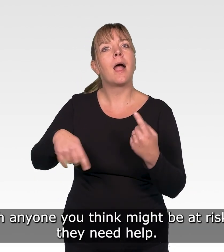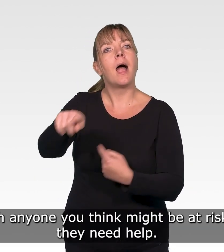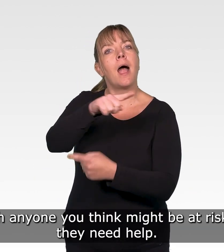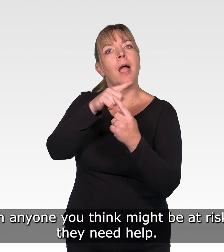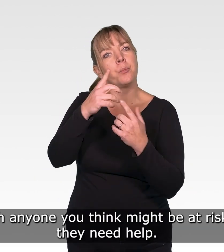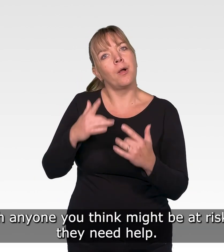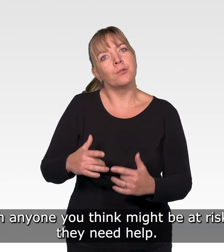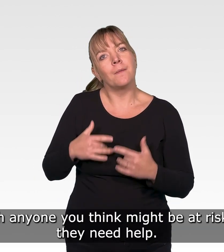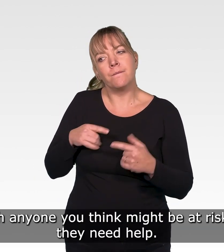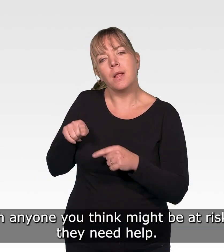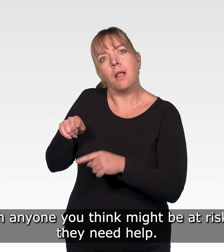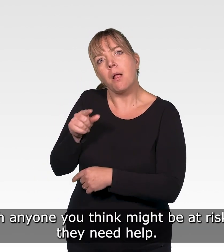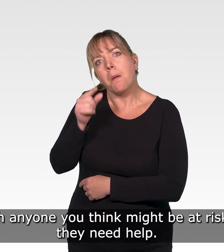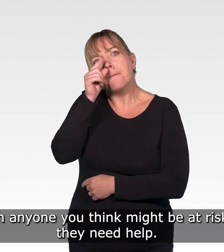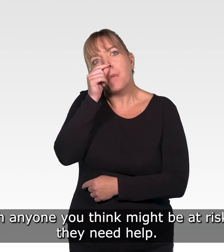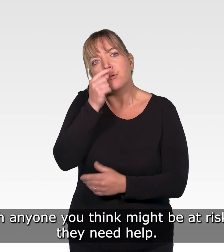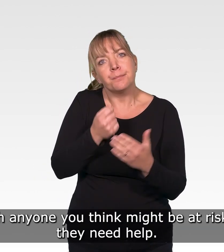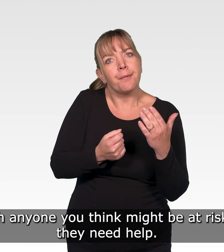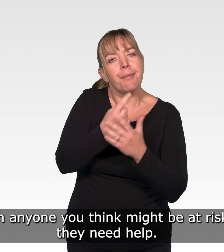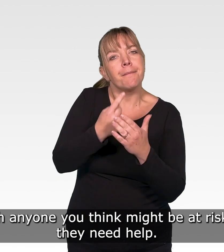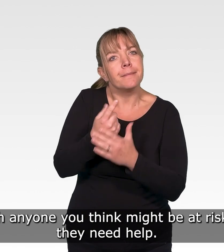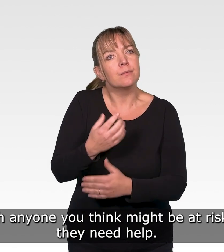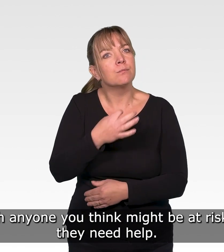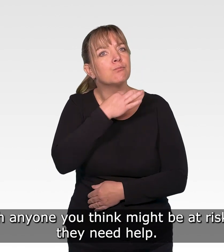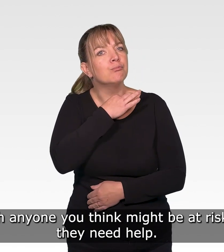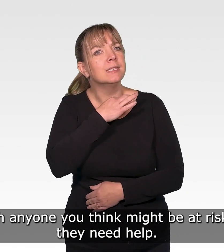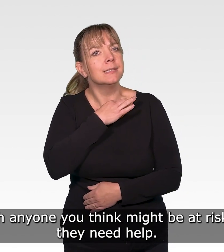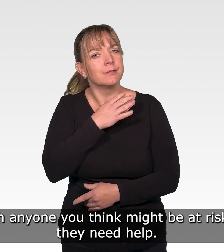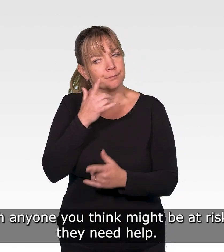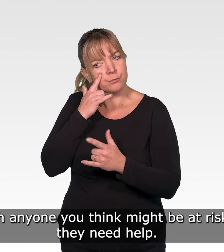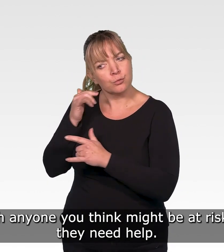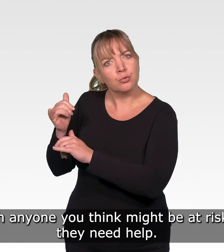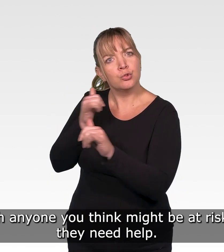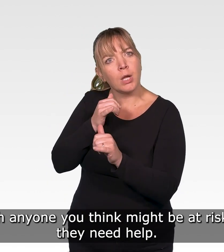Check in with anyone you think might be at risk and see if they need help.